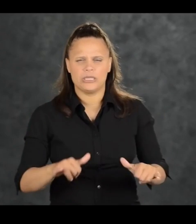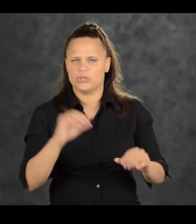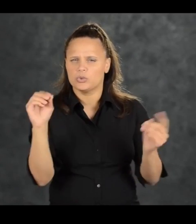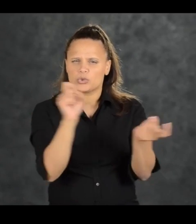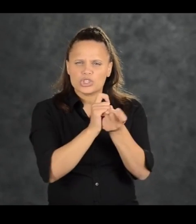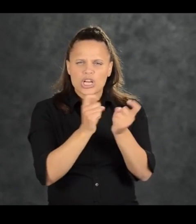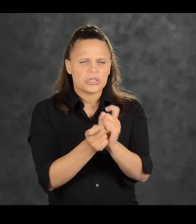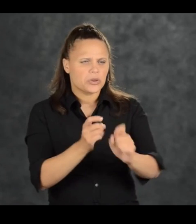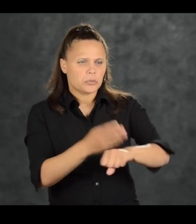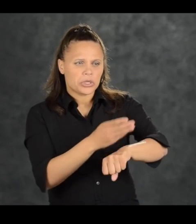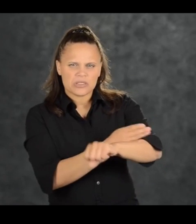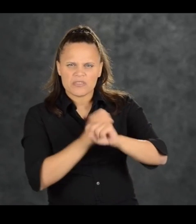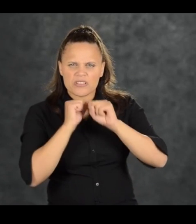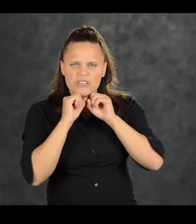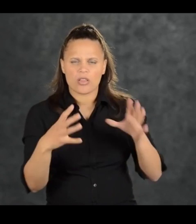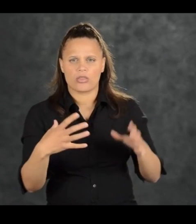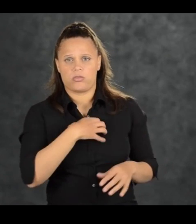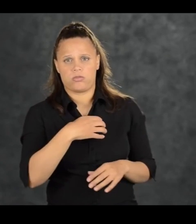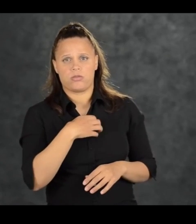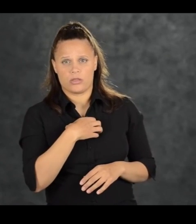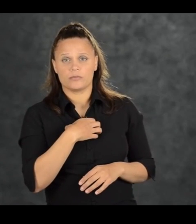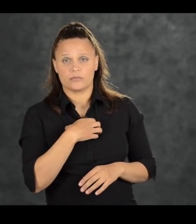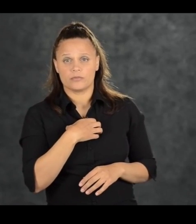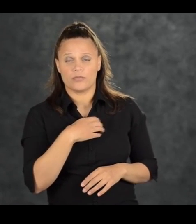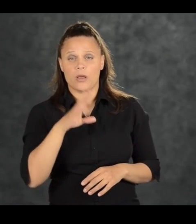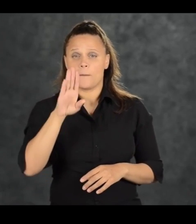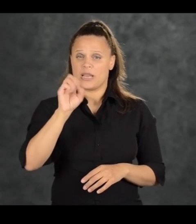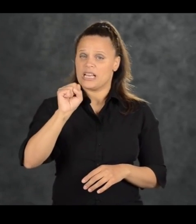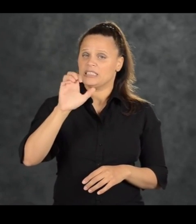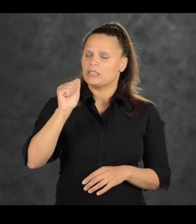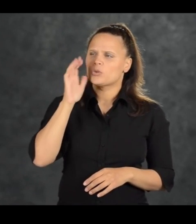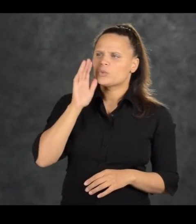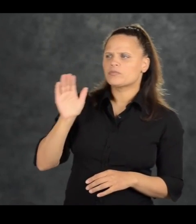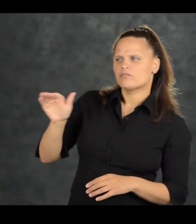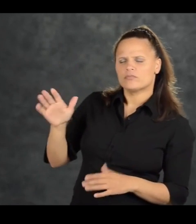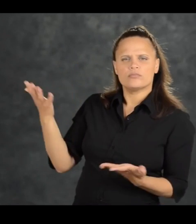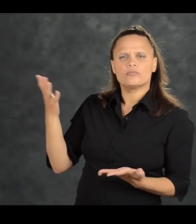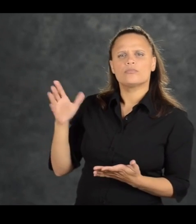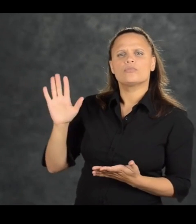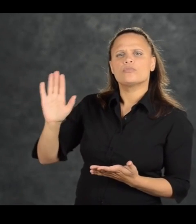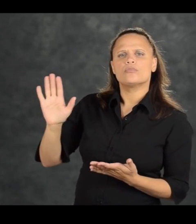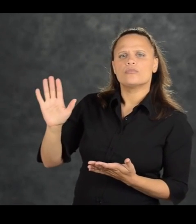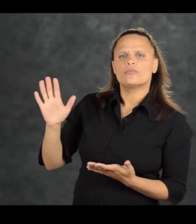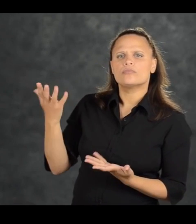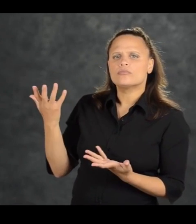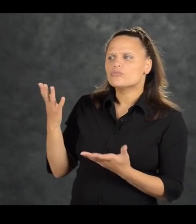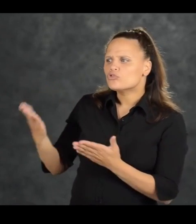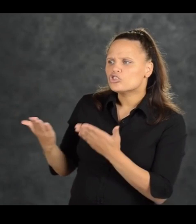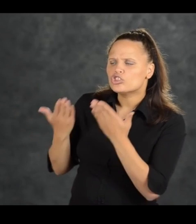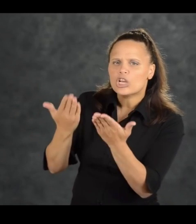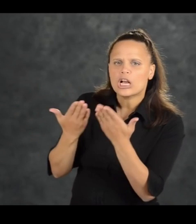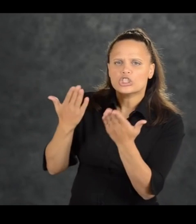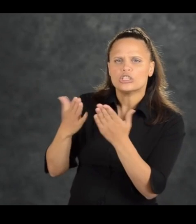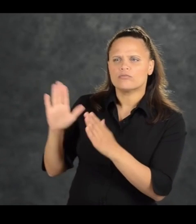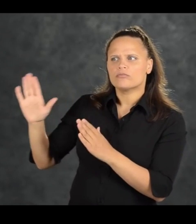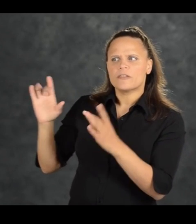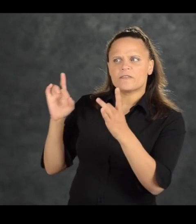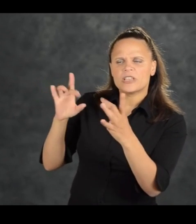So, if a parent is struggling to get the right services, for example, if you've